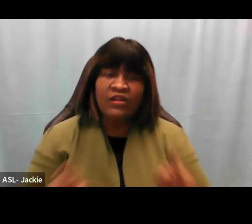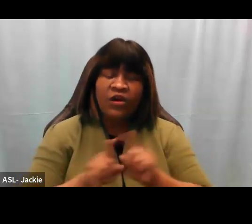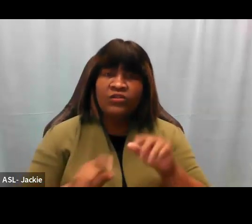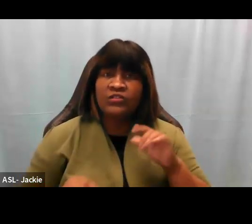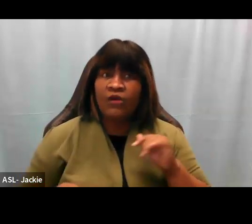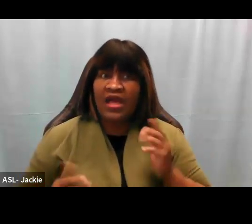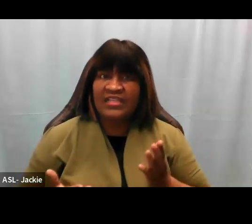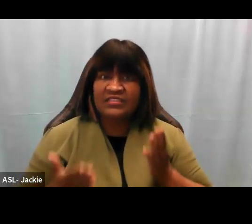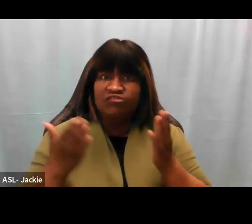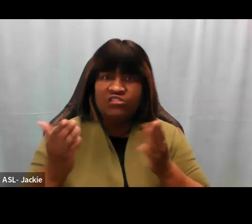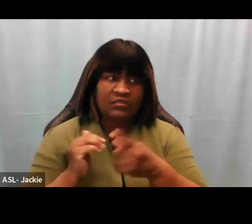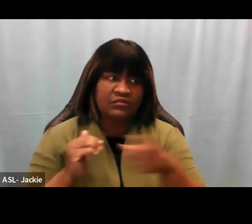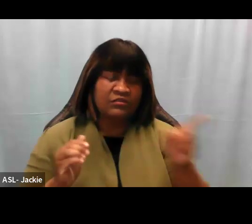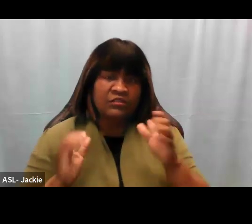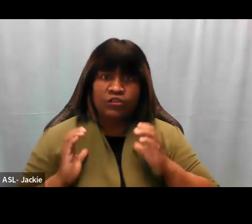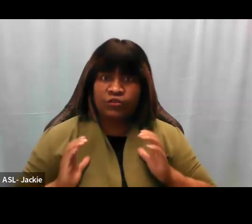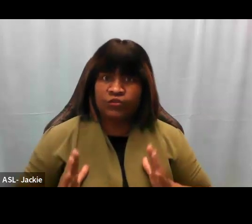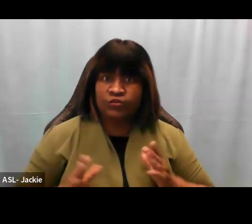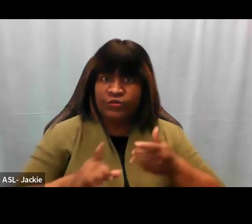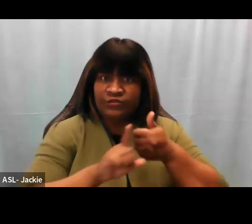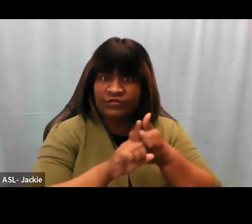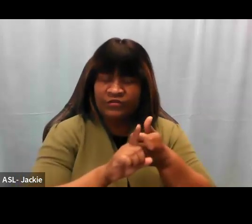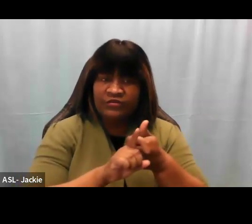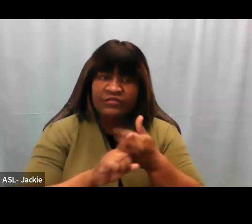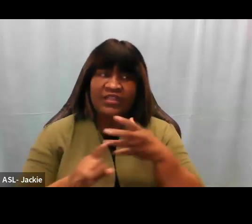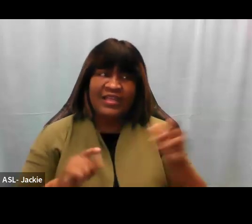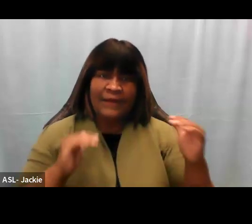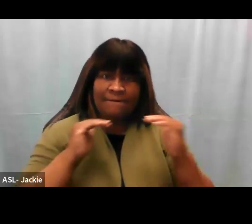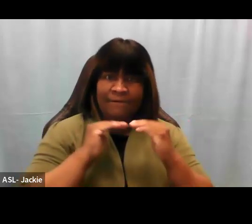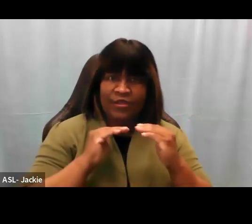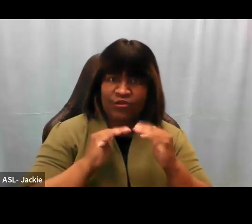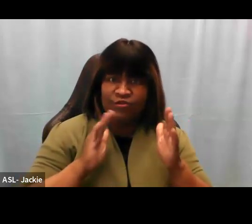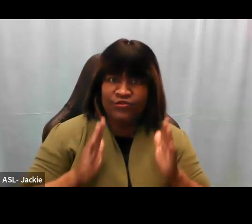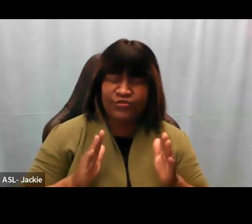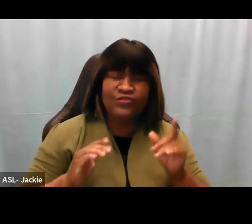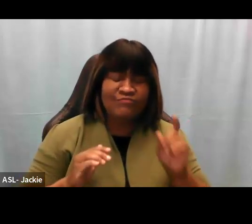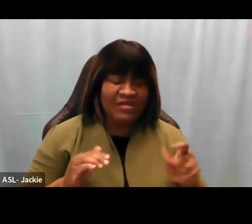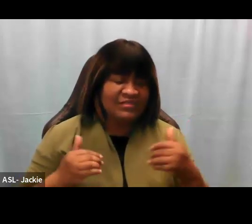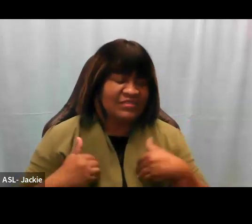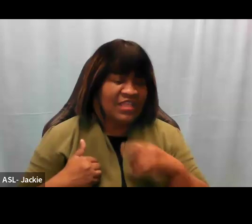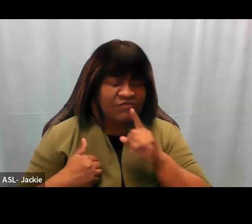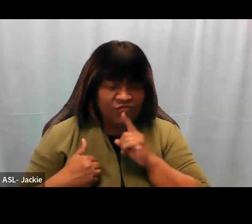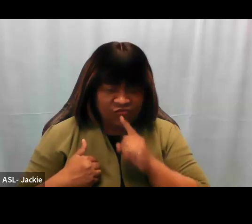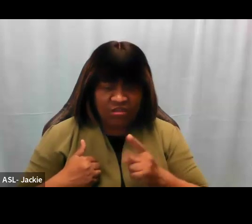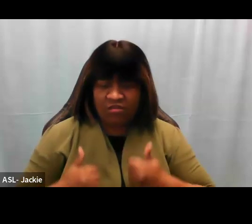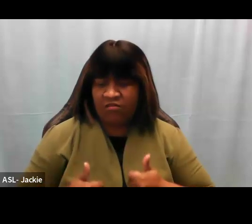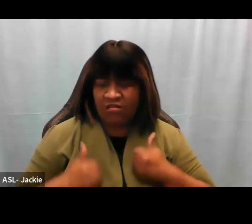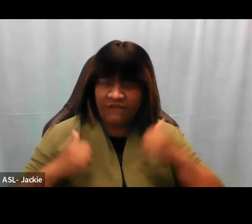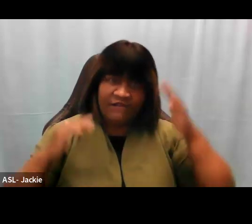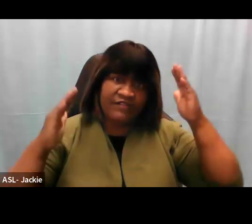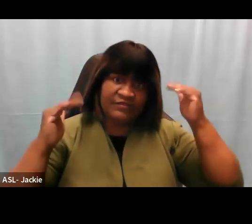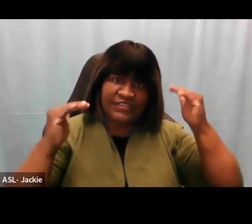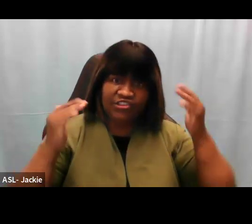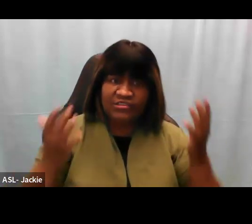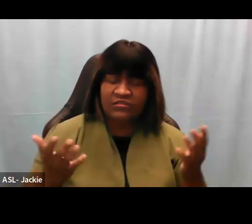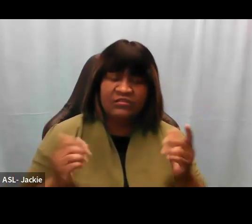that consumers and the peers have realistic expectations. You have to help